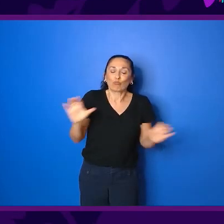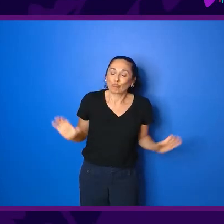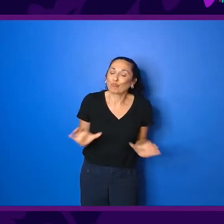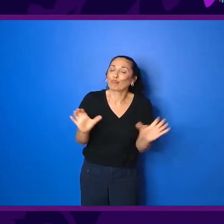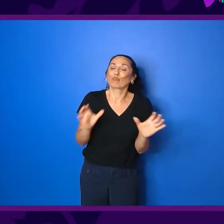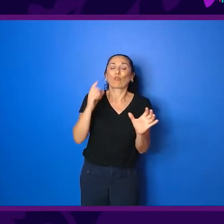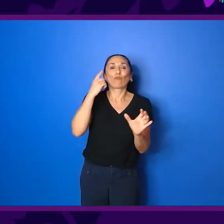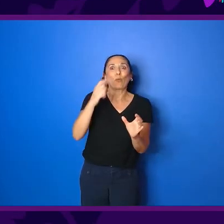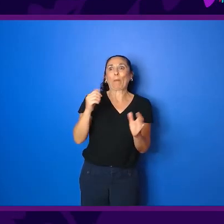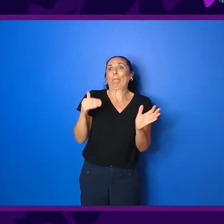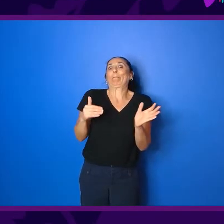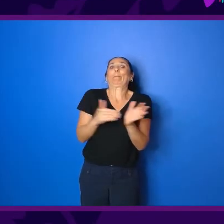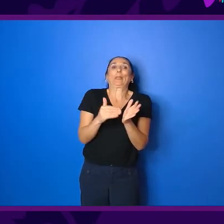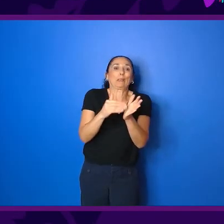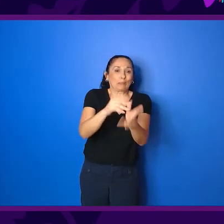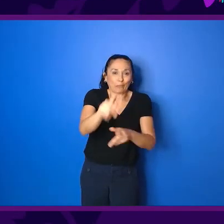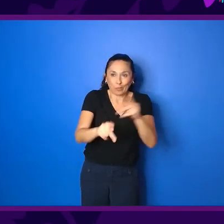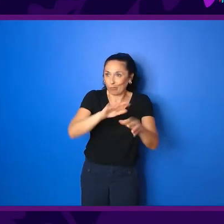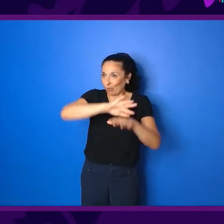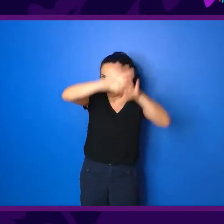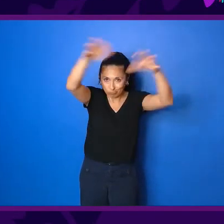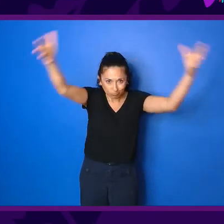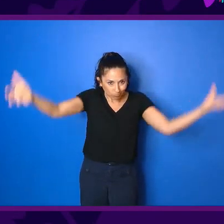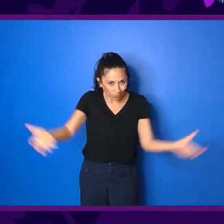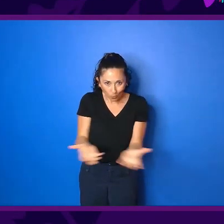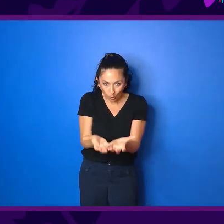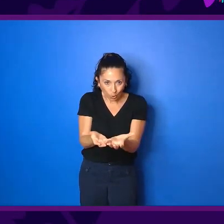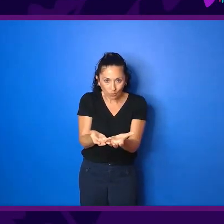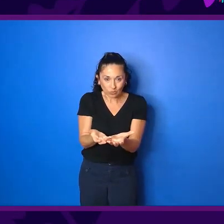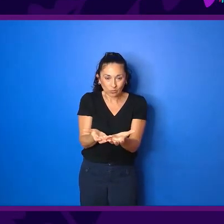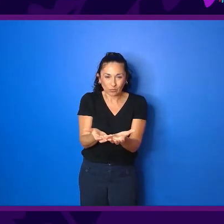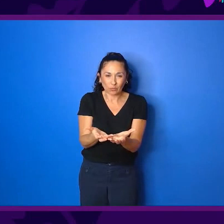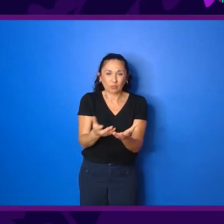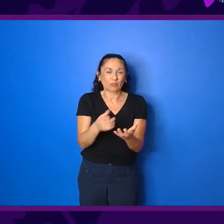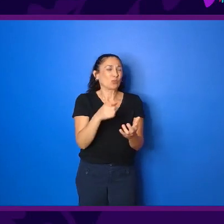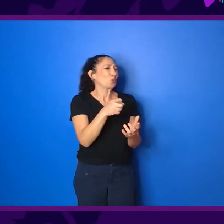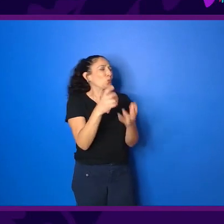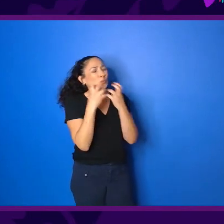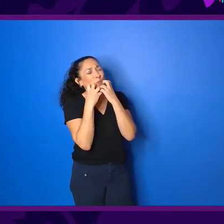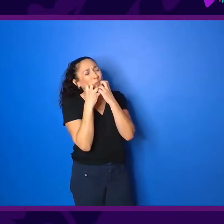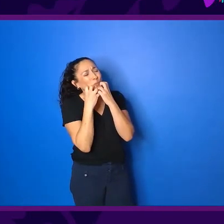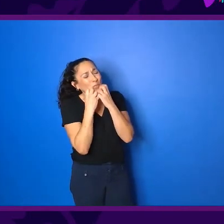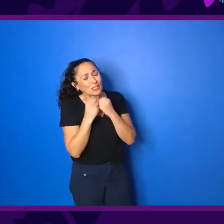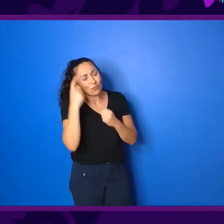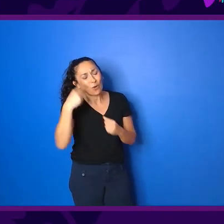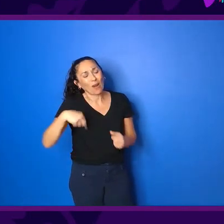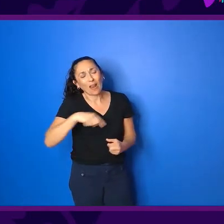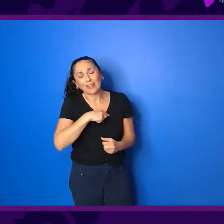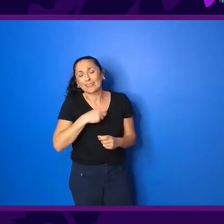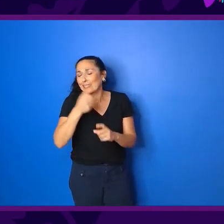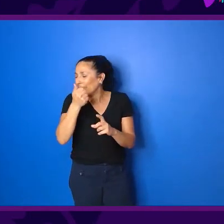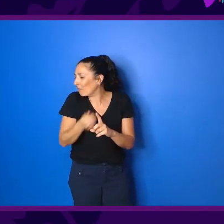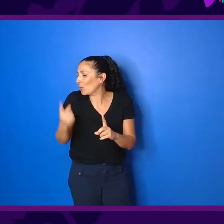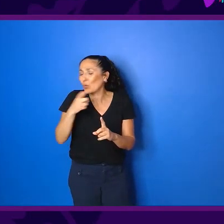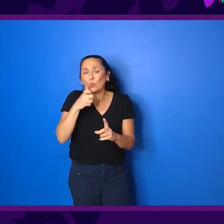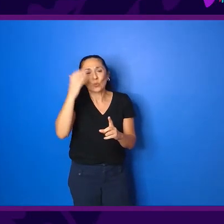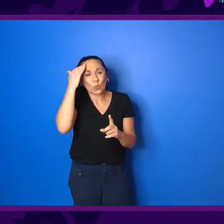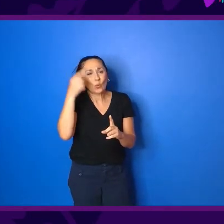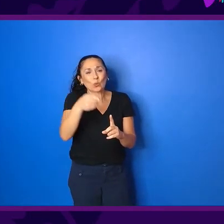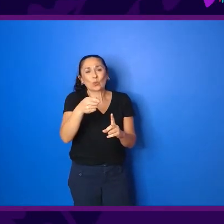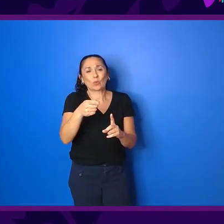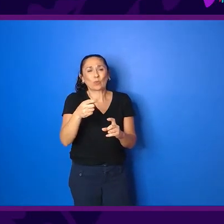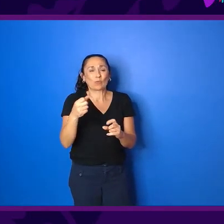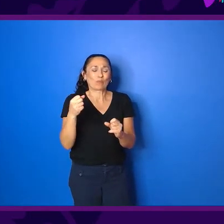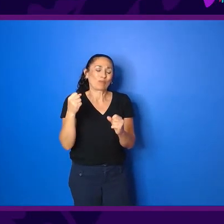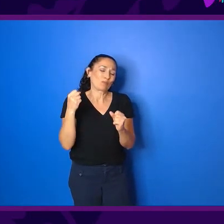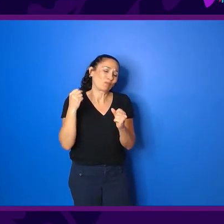millions of people all over the world. Yeah, you are so precious to us and everyone who knows you, really. It's been a long, long